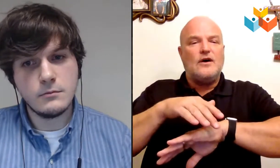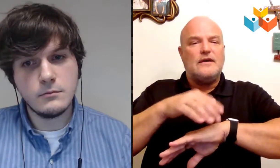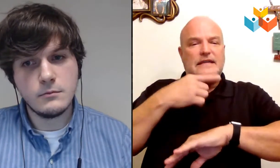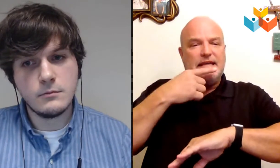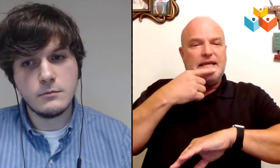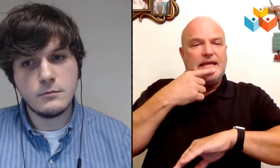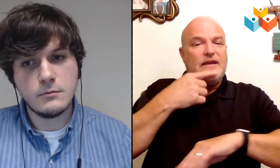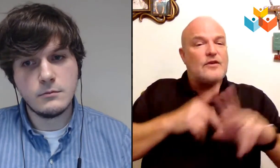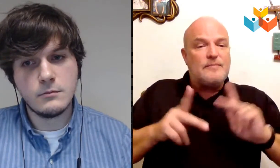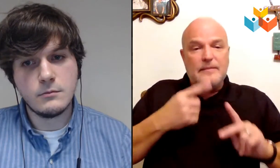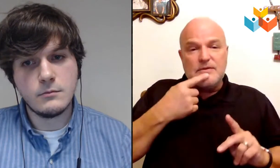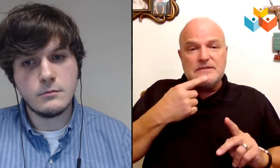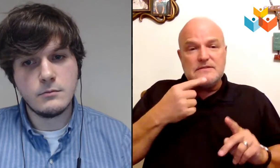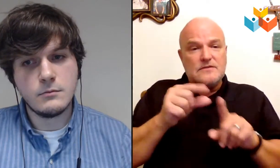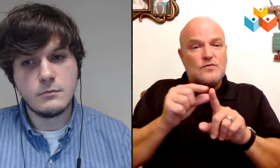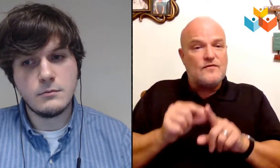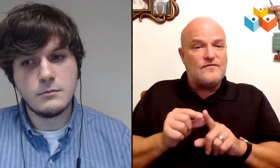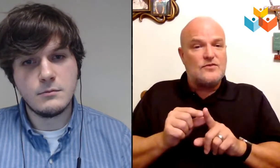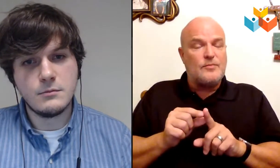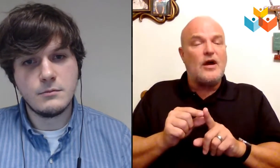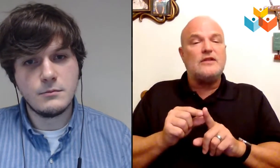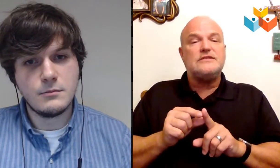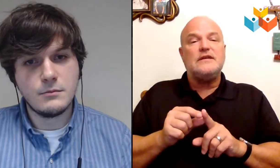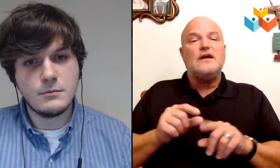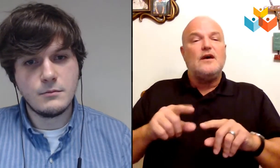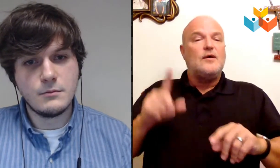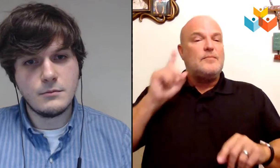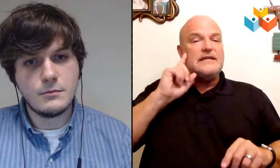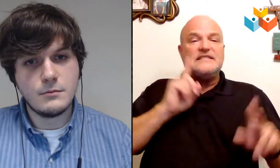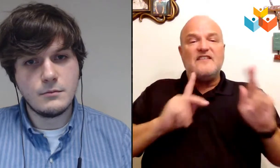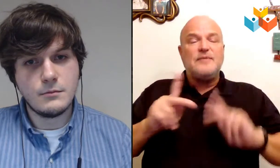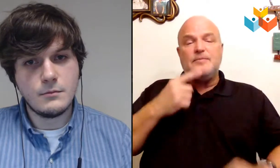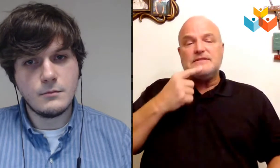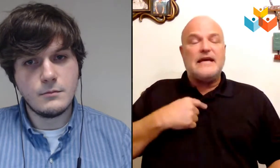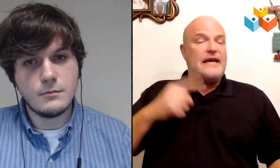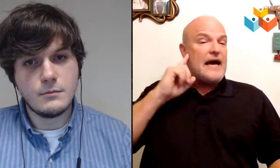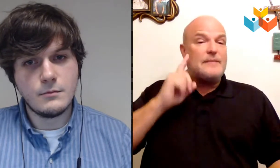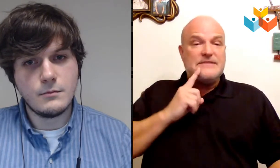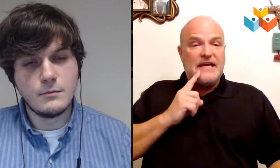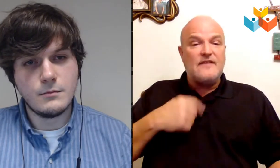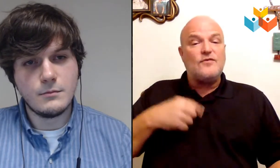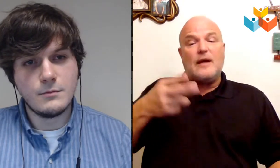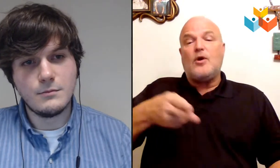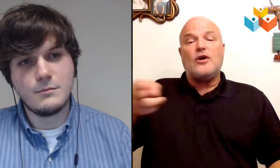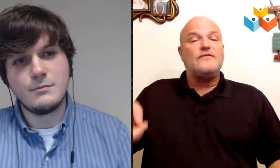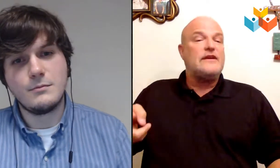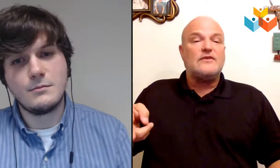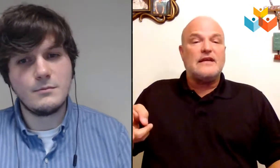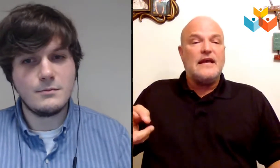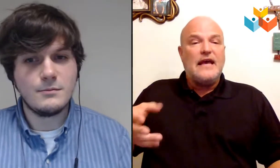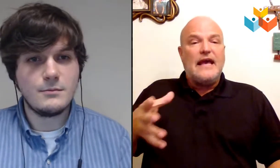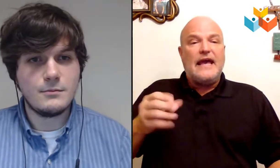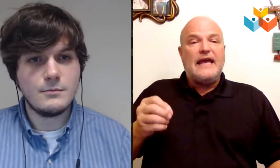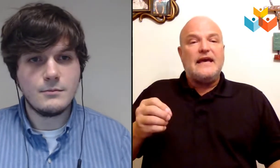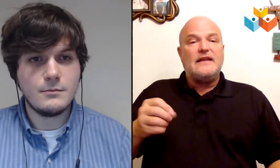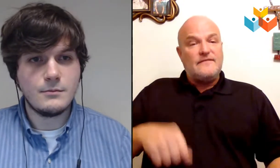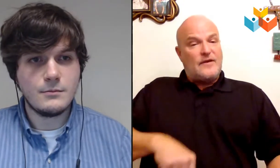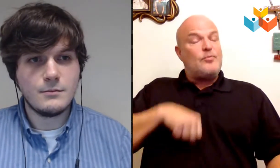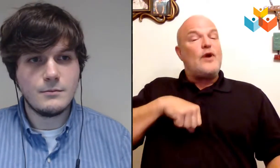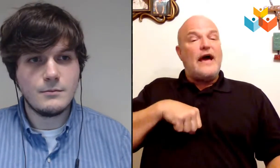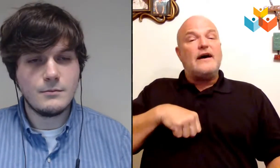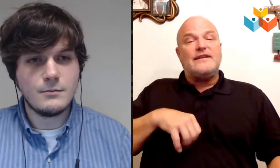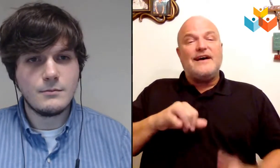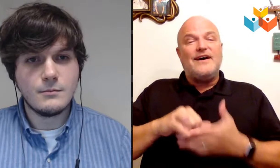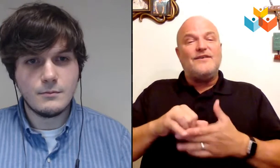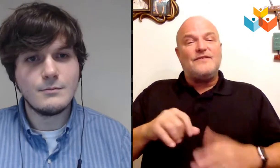based on hearing people's terminology, but deaf people say, I'm deaf or I'm hard of hearing, and